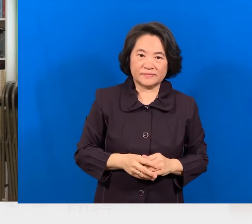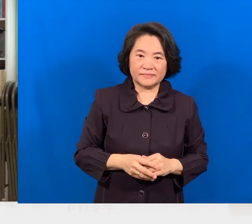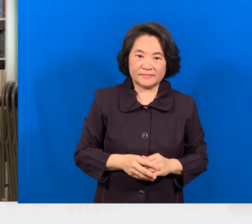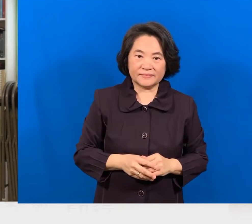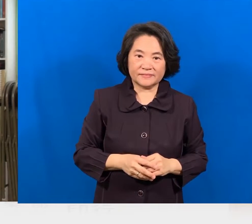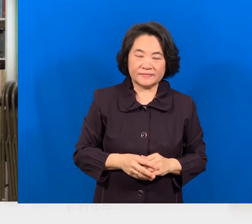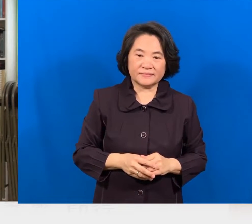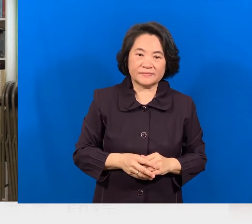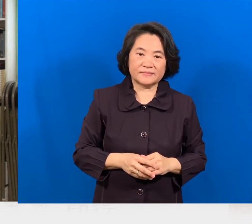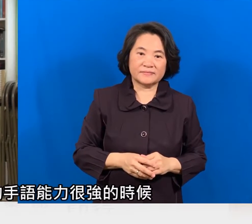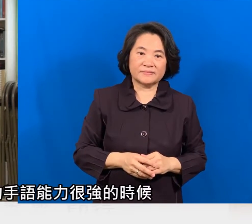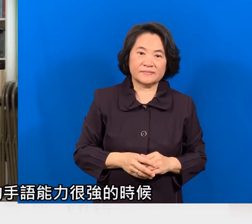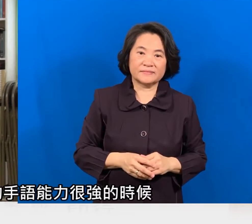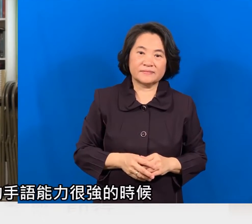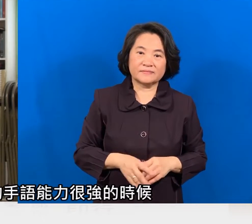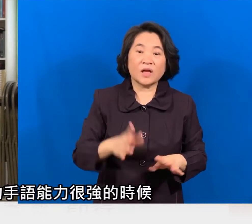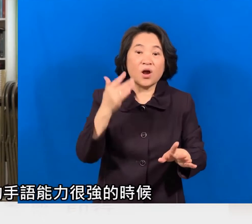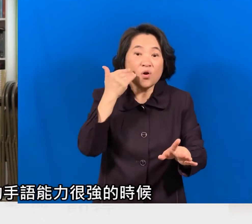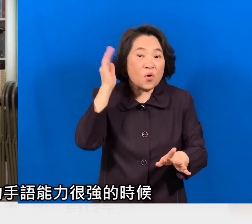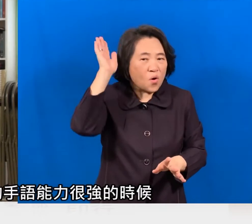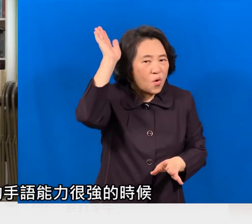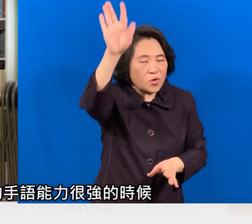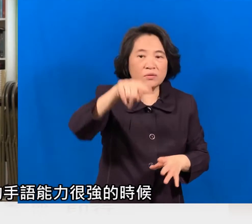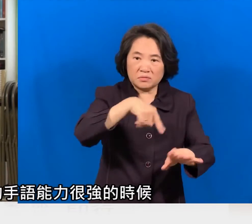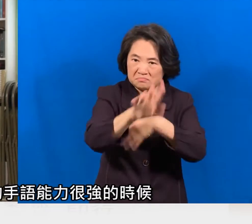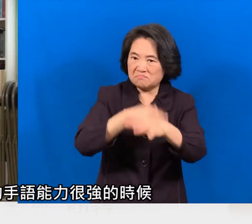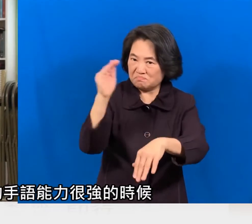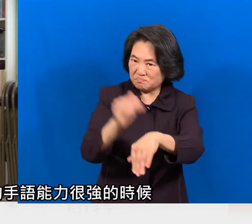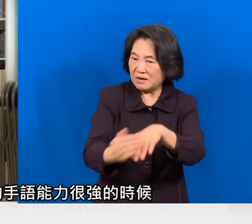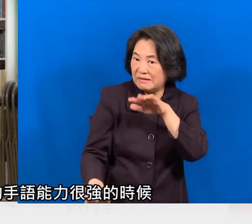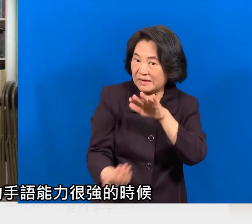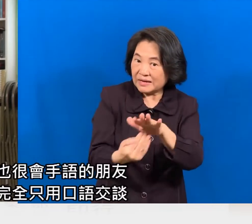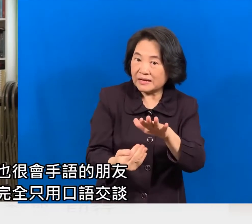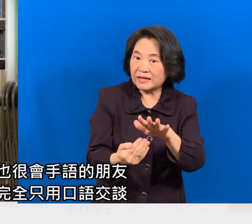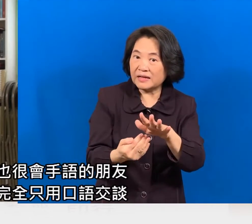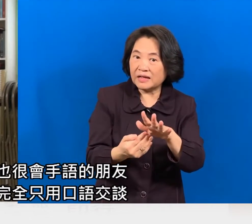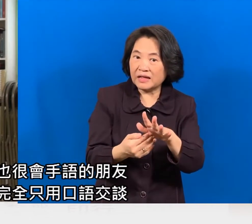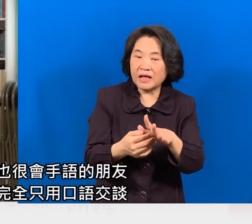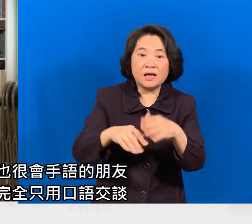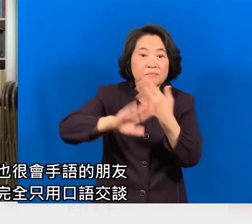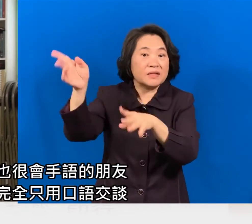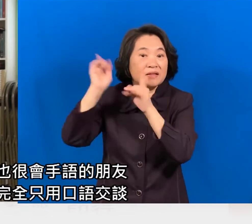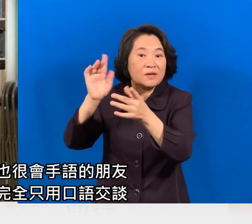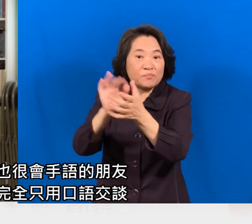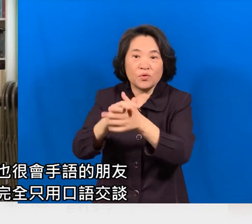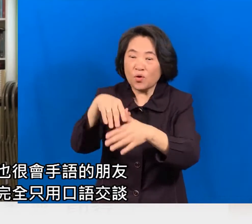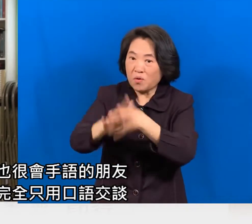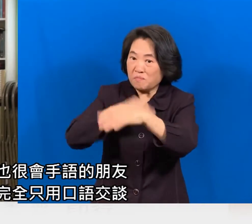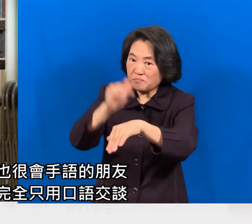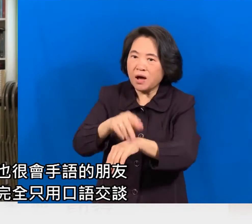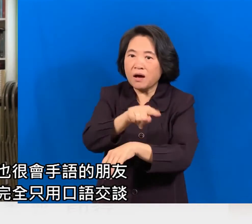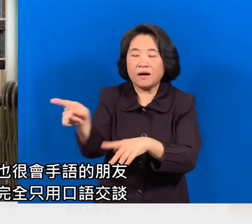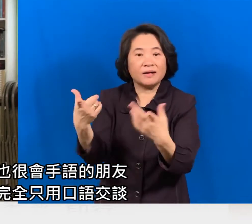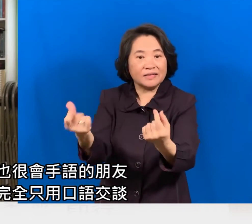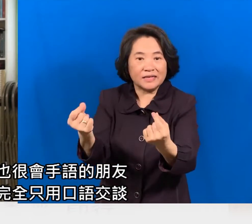Someday, when your sign language is very fluent, If you're talking orally with another friend who is